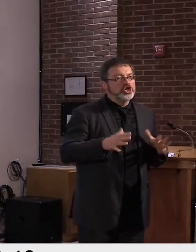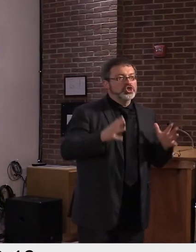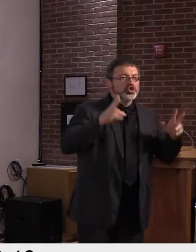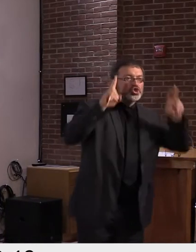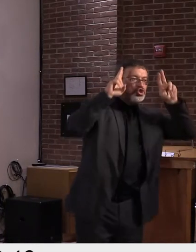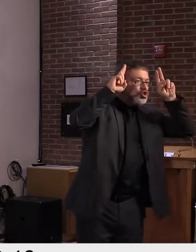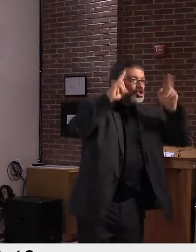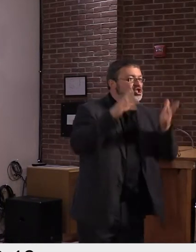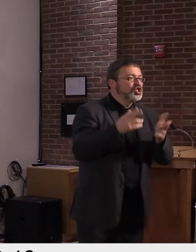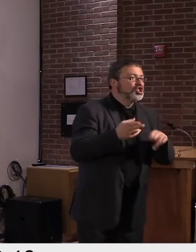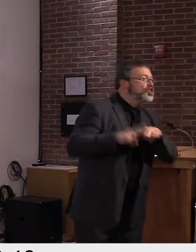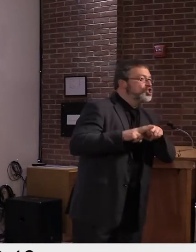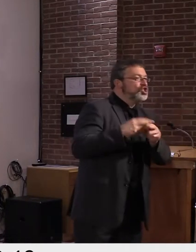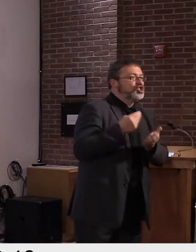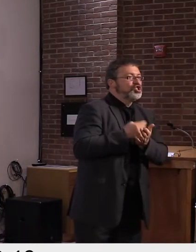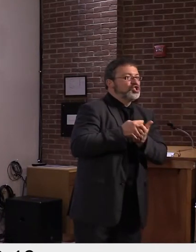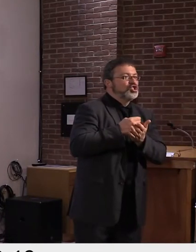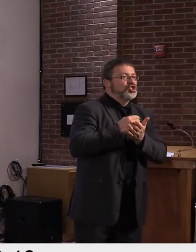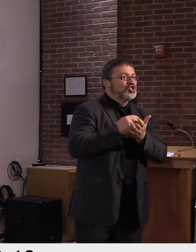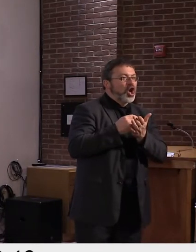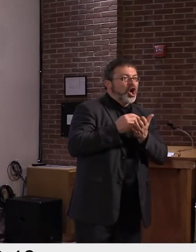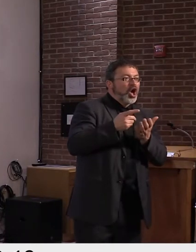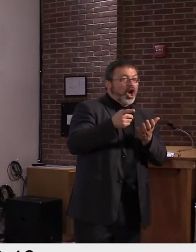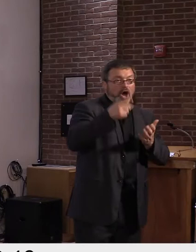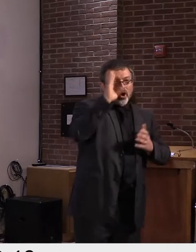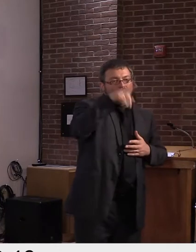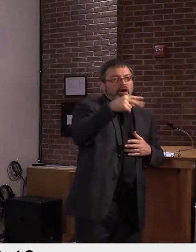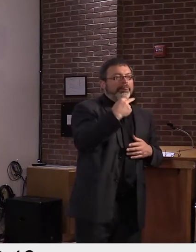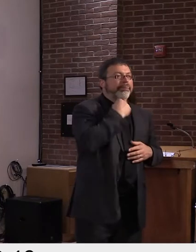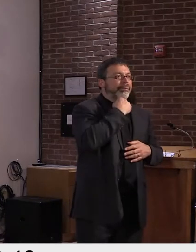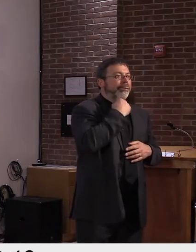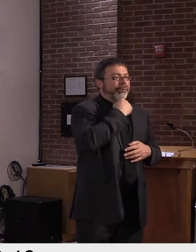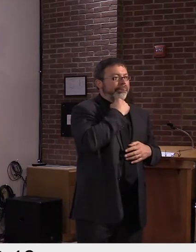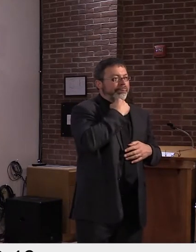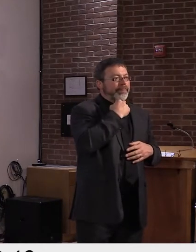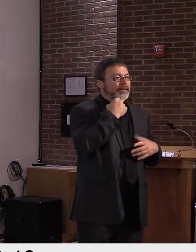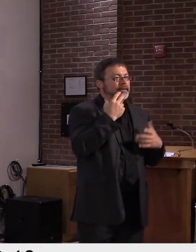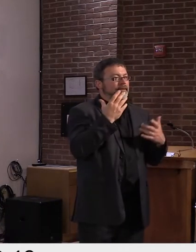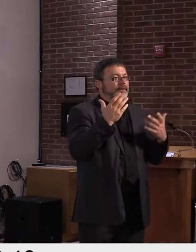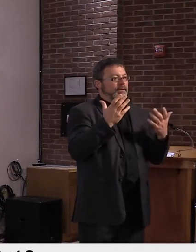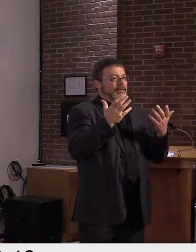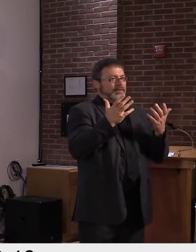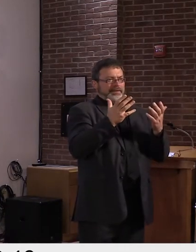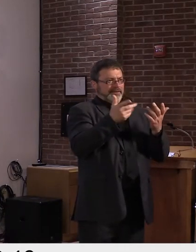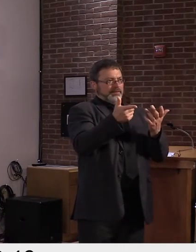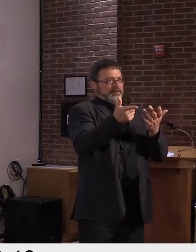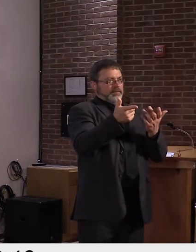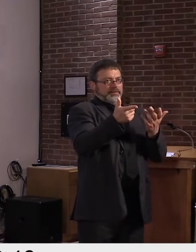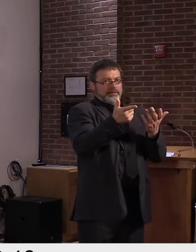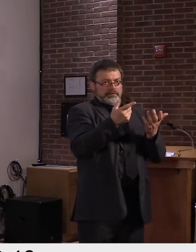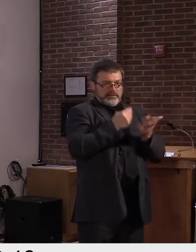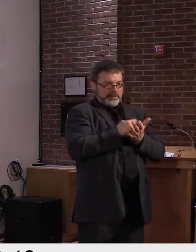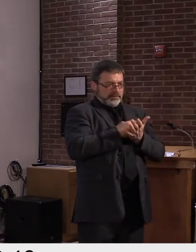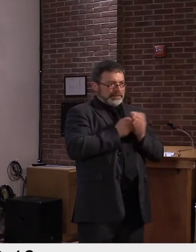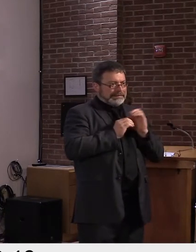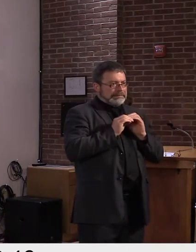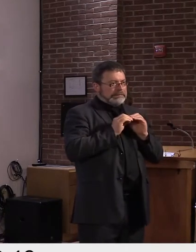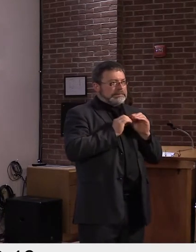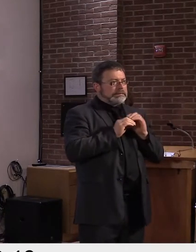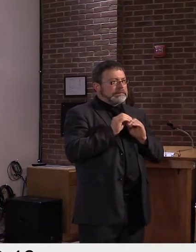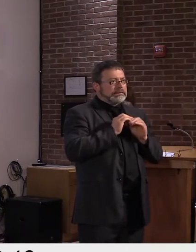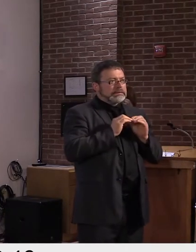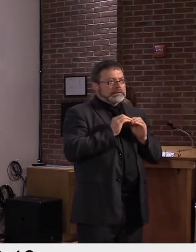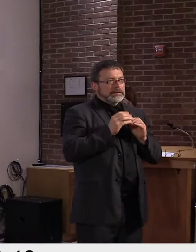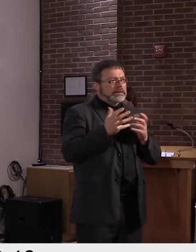Maybe the supply routes aren't the same for an individual who has become dependent on a certain supply route, and they have